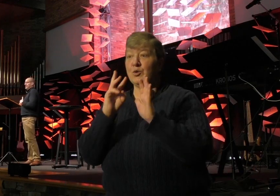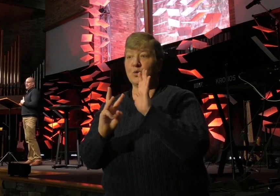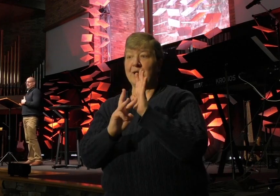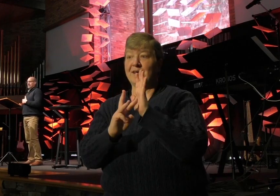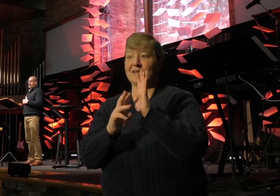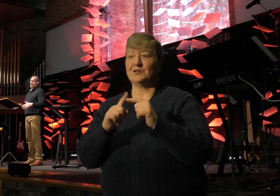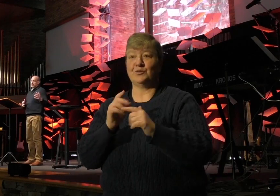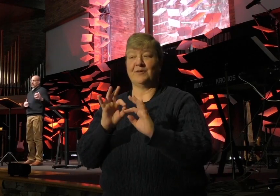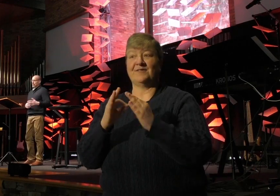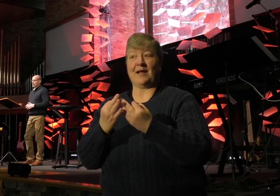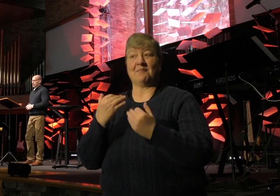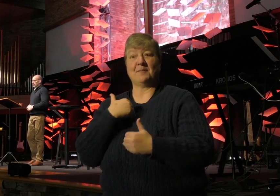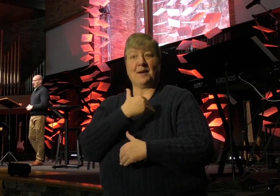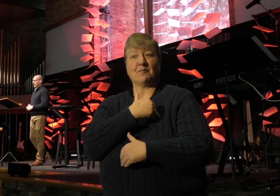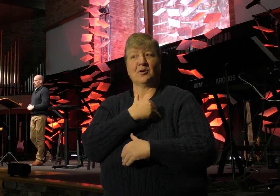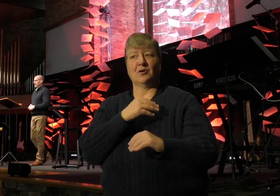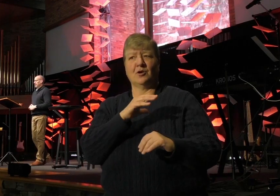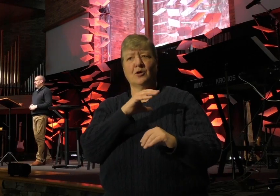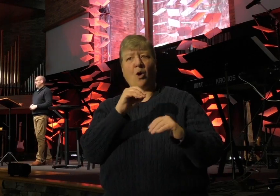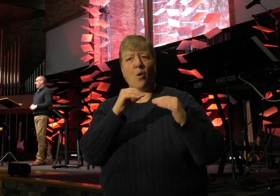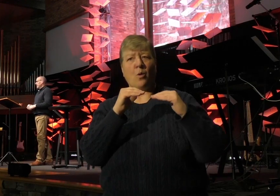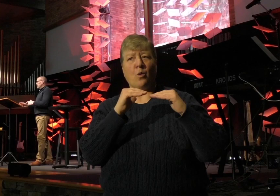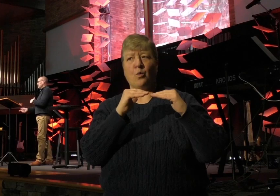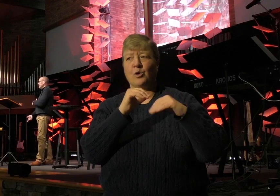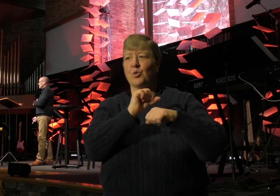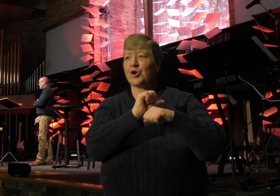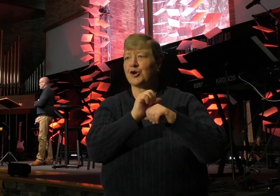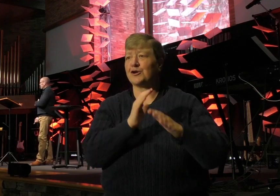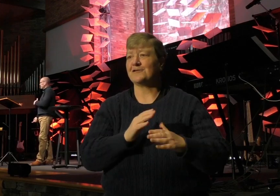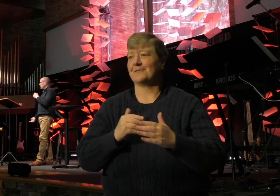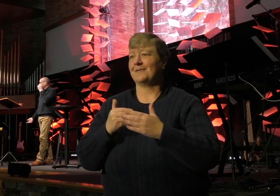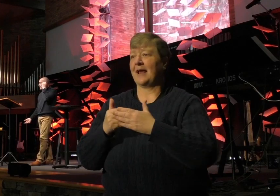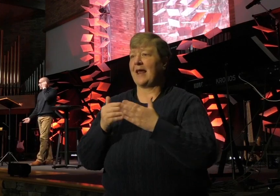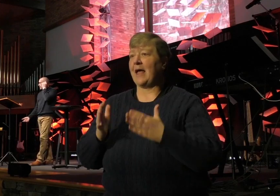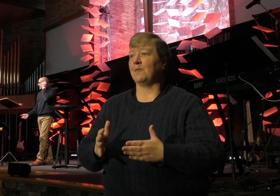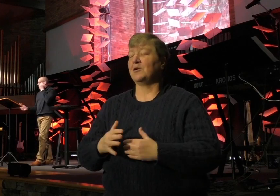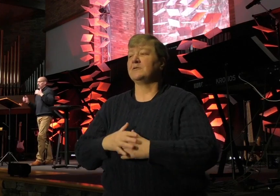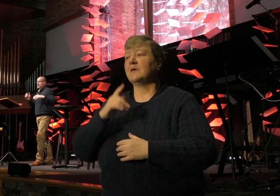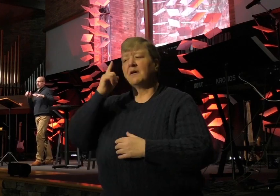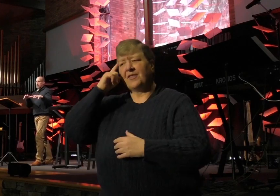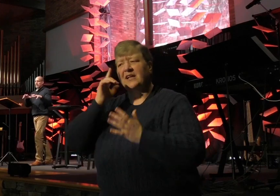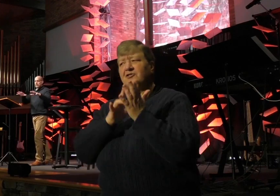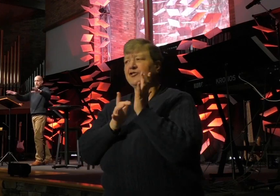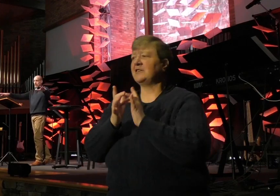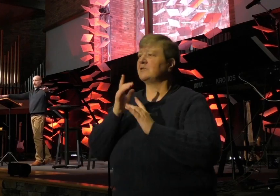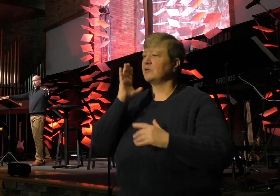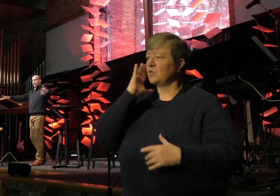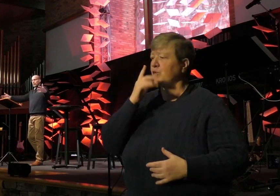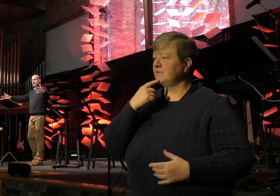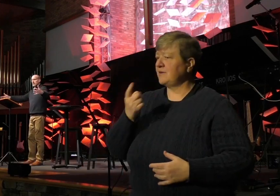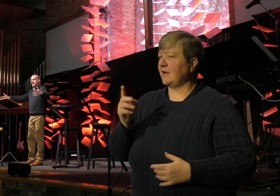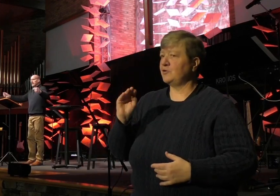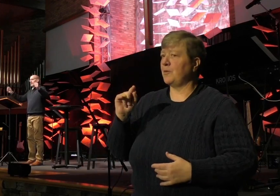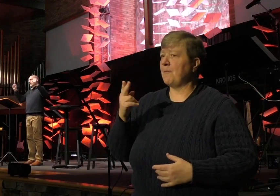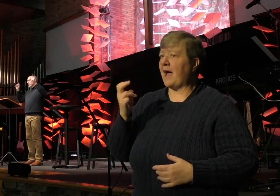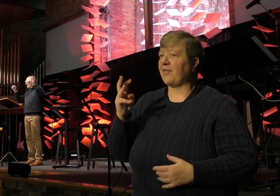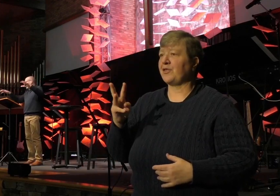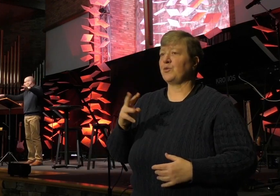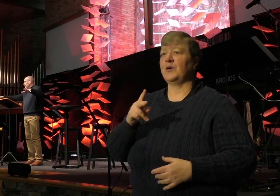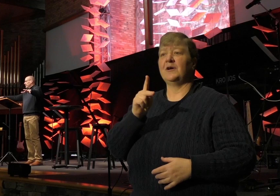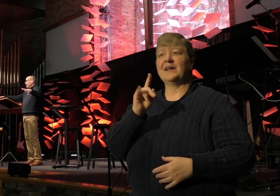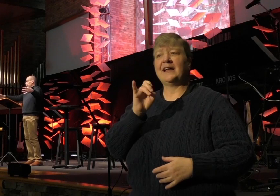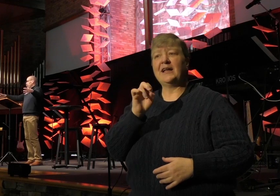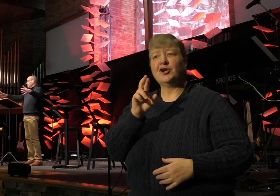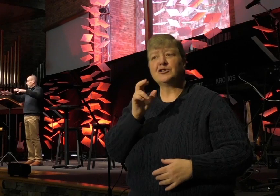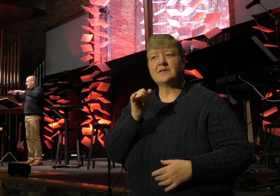right? It's hard to witness to coworkers, neighbors. I think what Jesus would have said to Matthew, I think what he'd say to Kirsten, to all of you who are light,